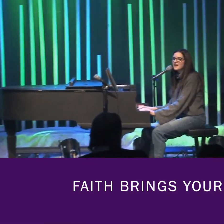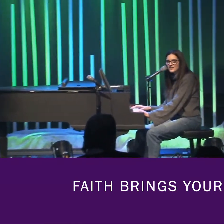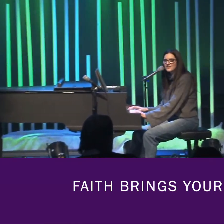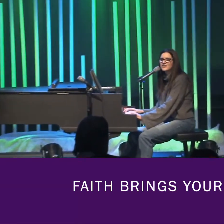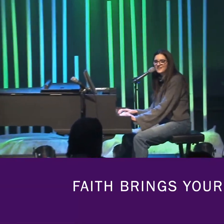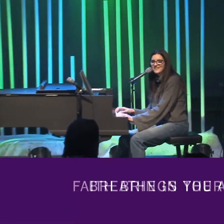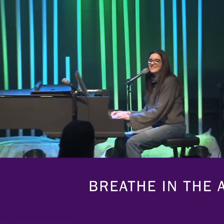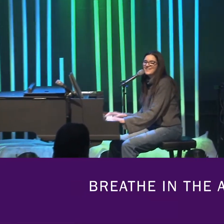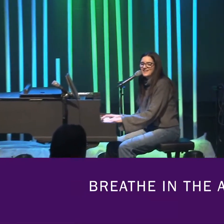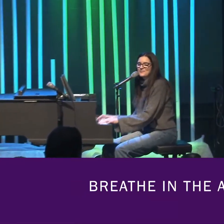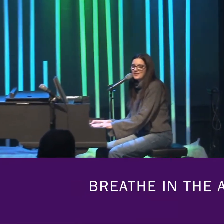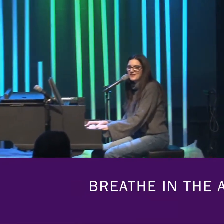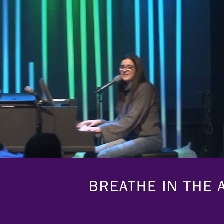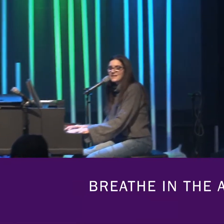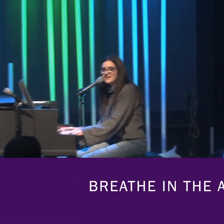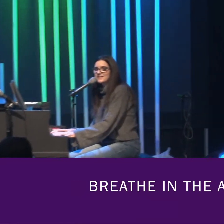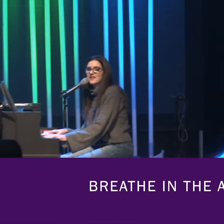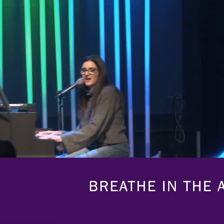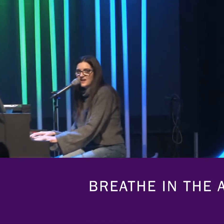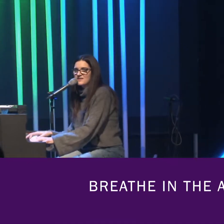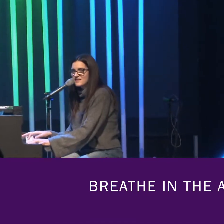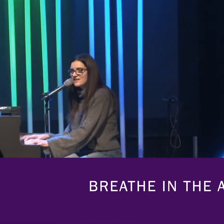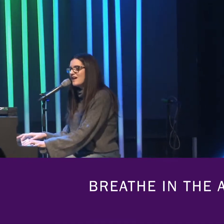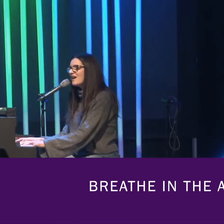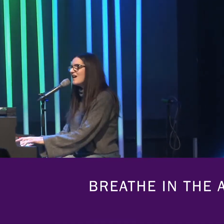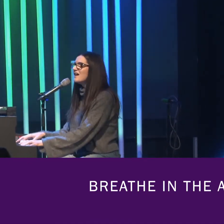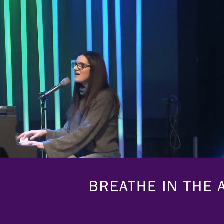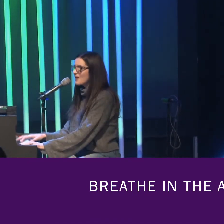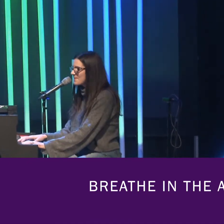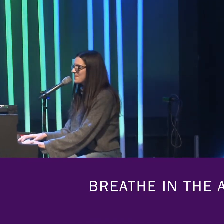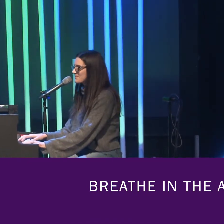life. Breathe in the